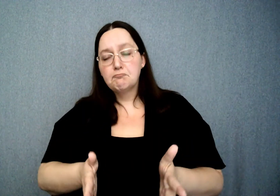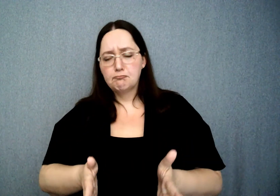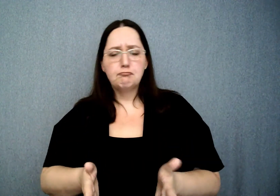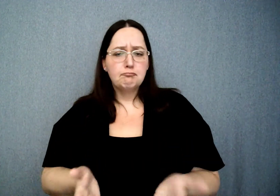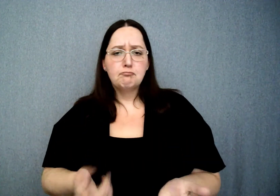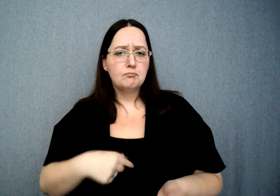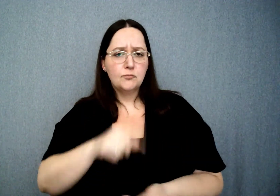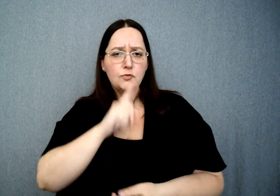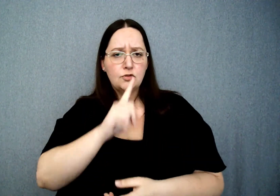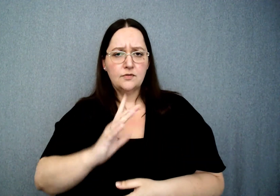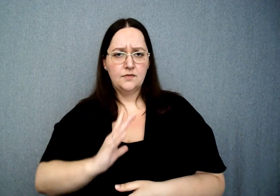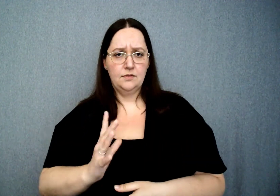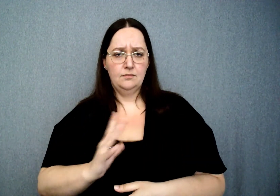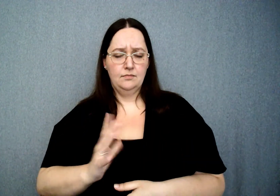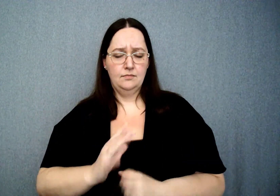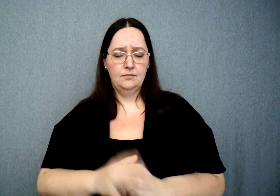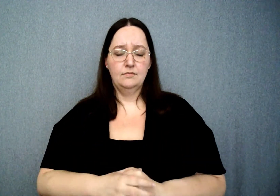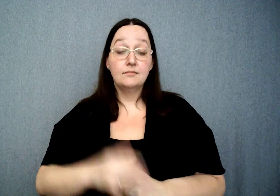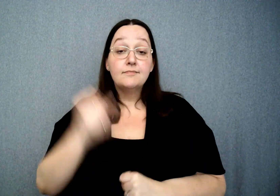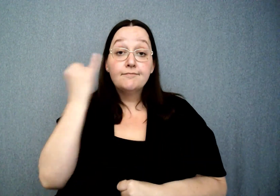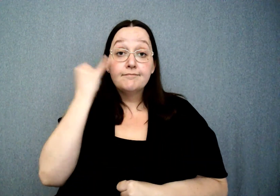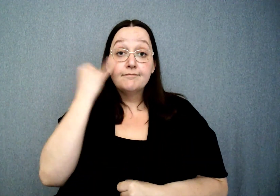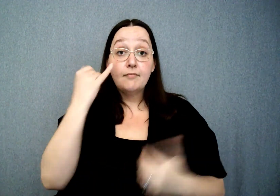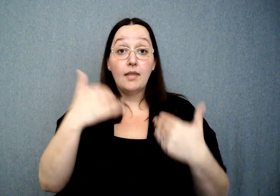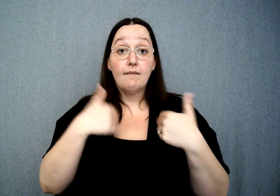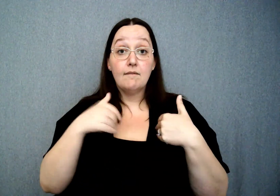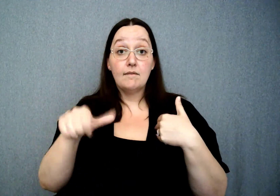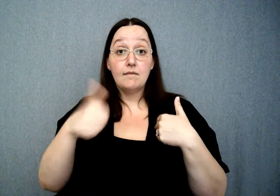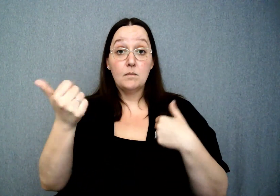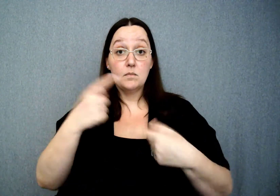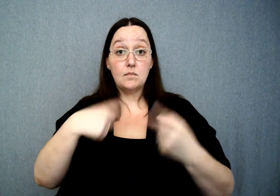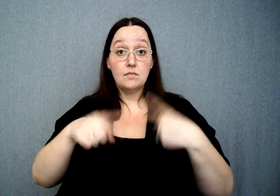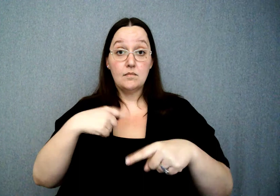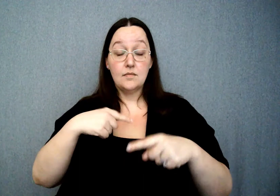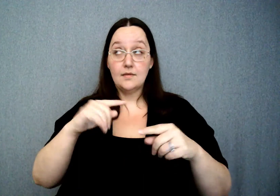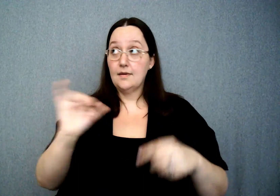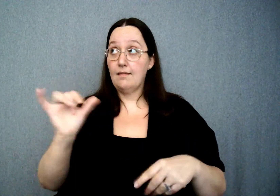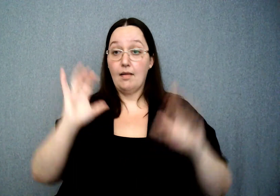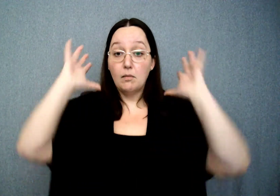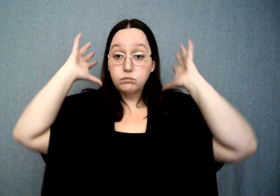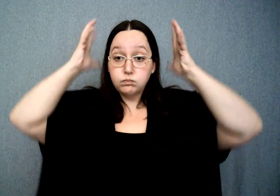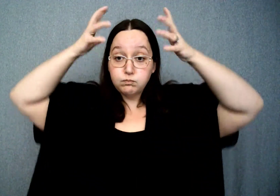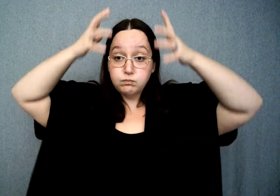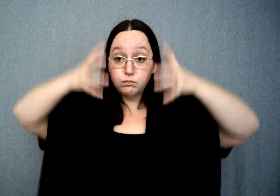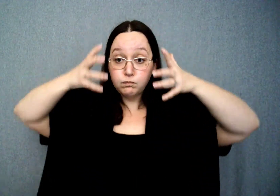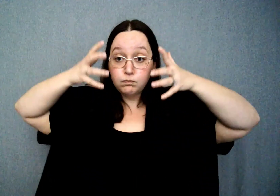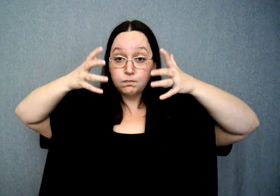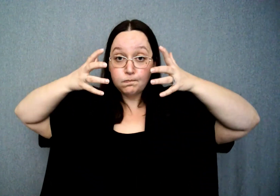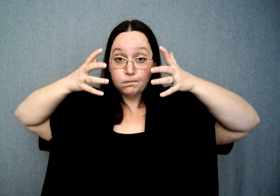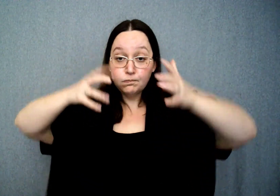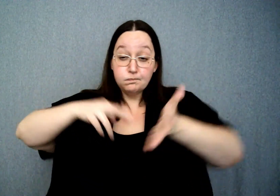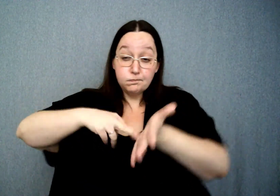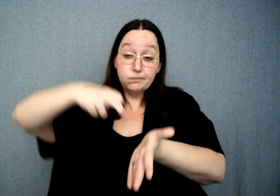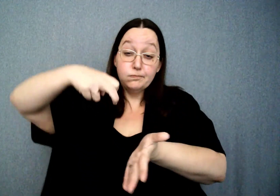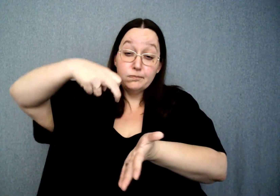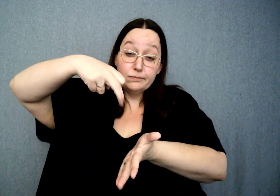You can use it coming off the S. I see no reason why not. If there's another sign, maybe like the helmet